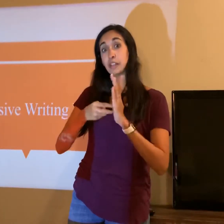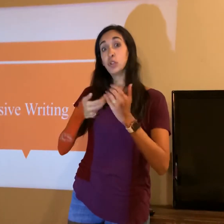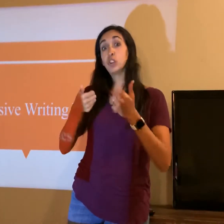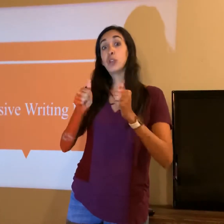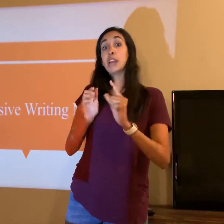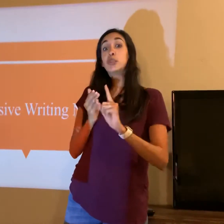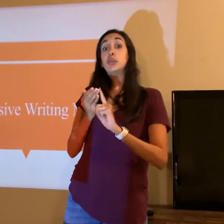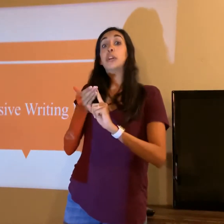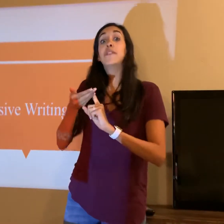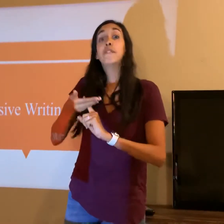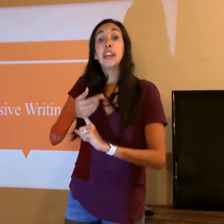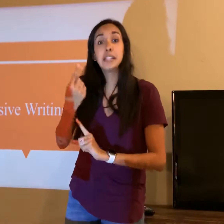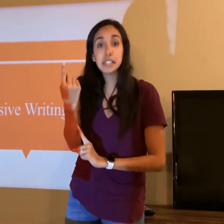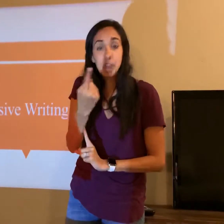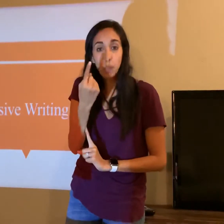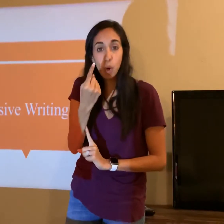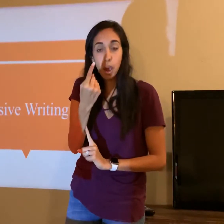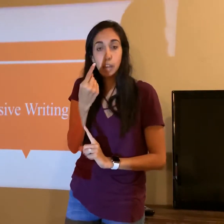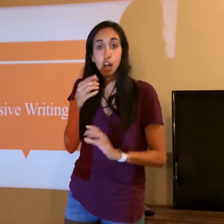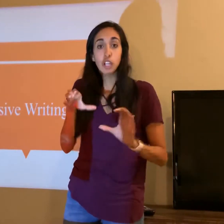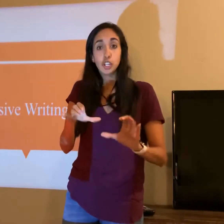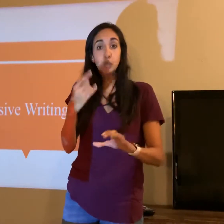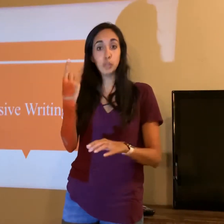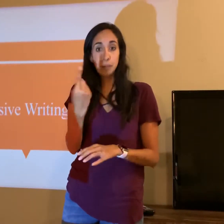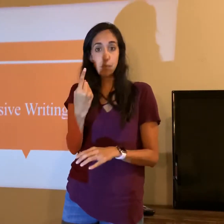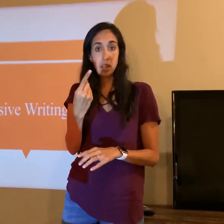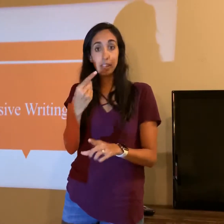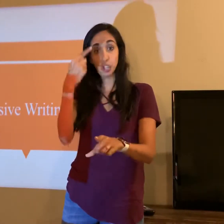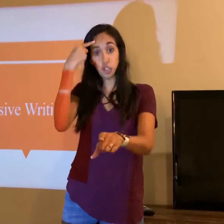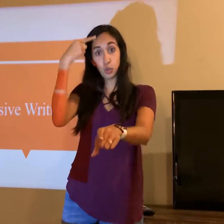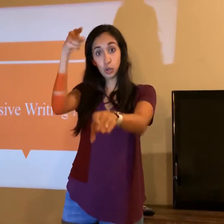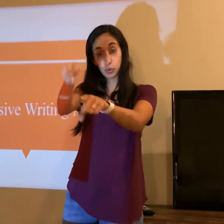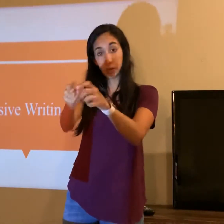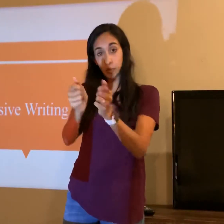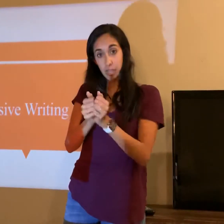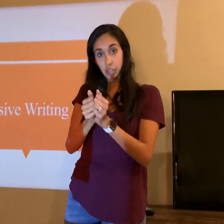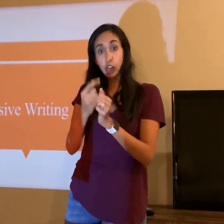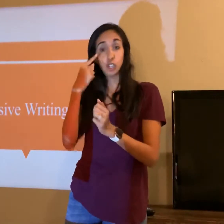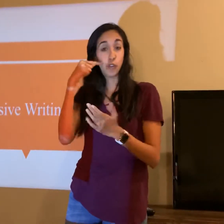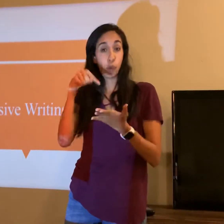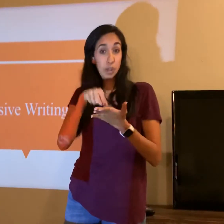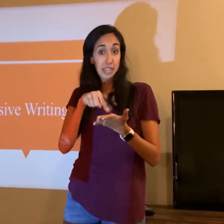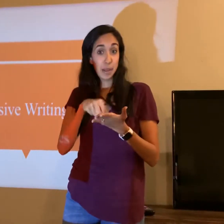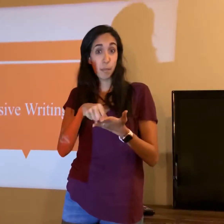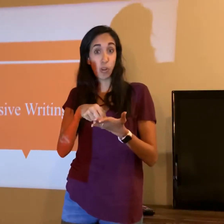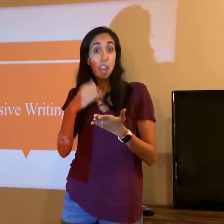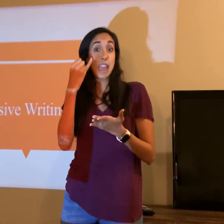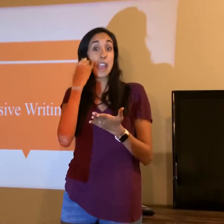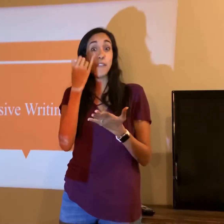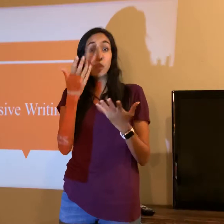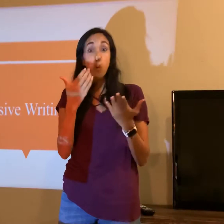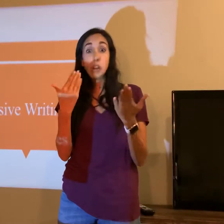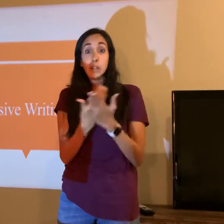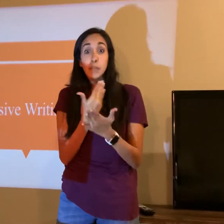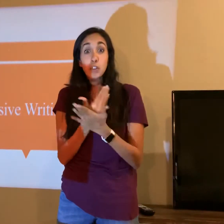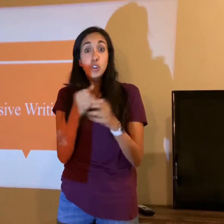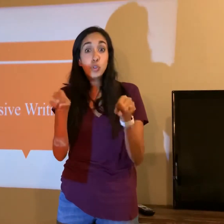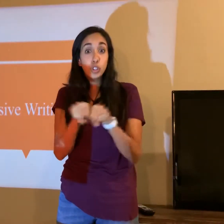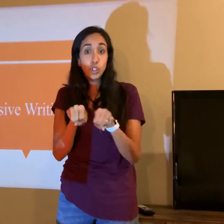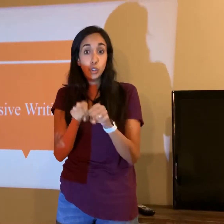are trying to convince someone to do something that you agree with. So for example, if you want some new shoes,